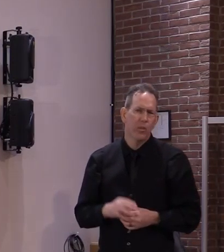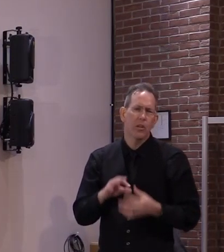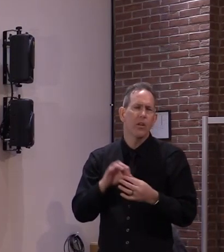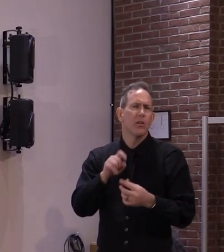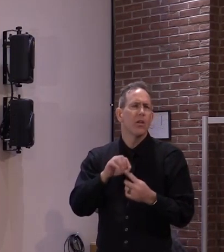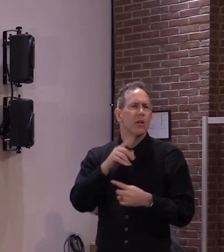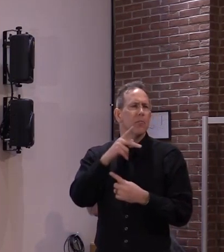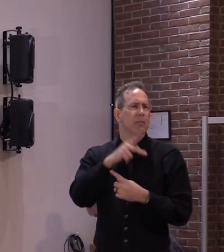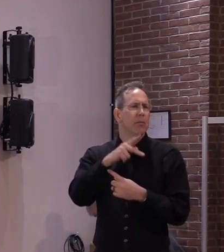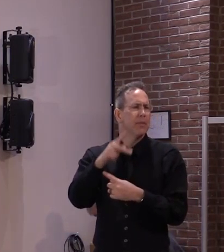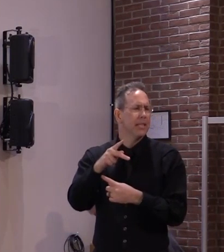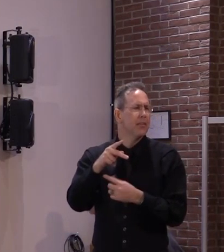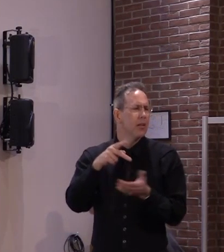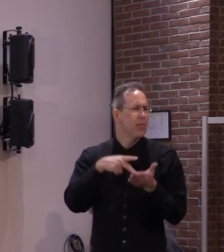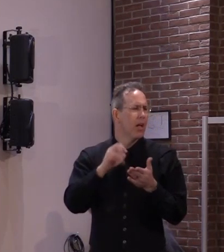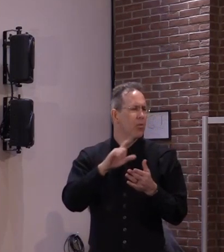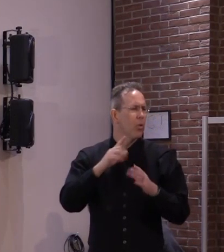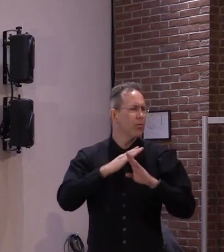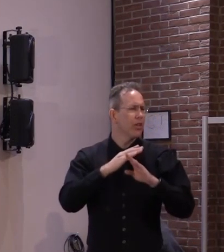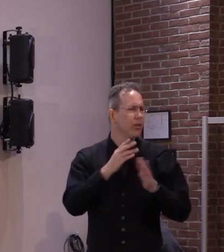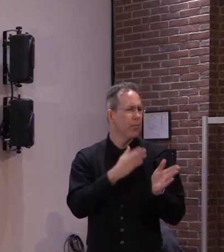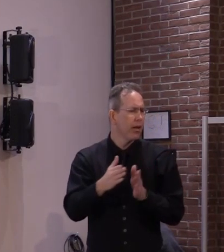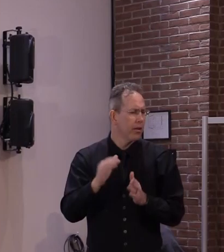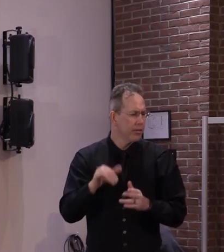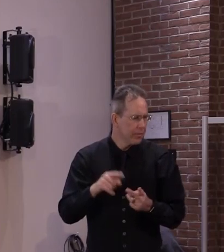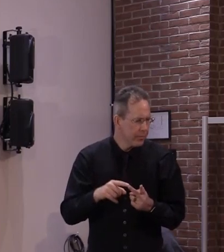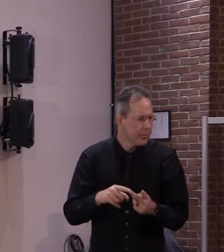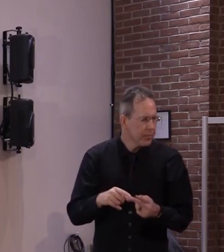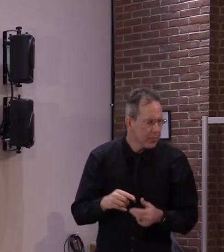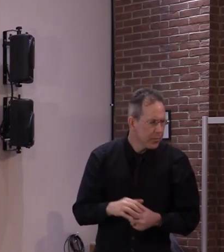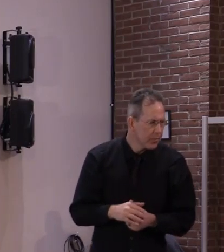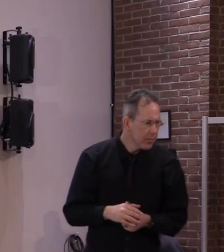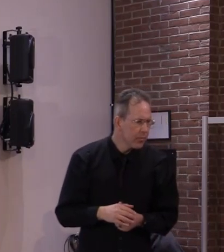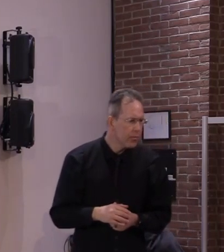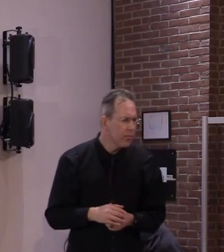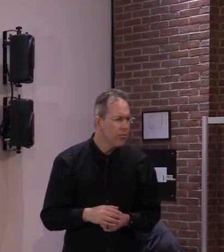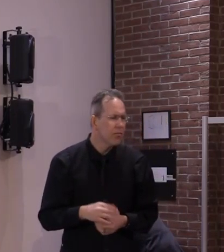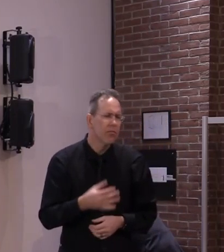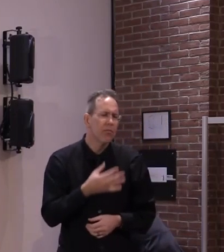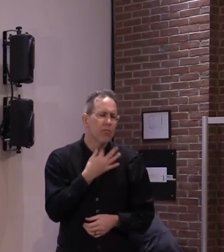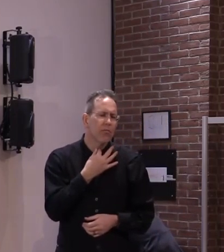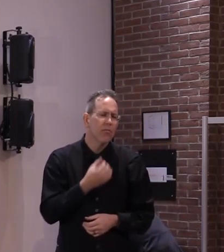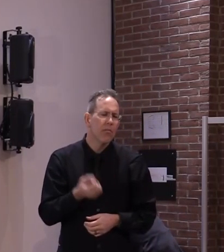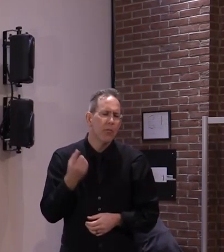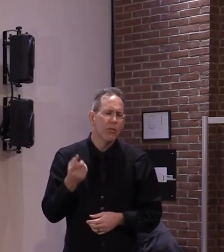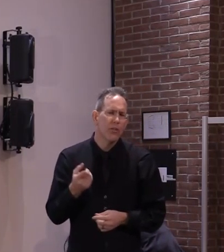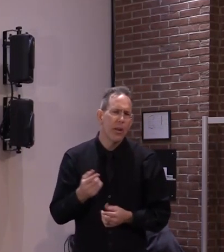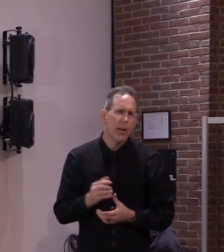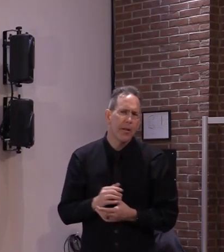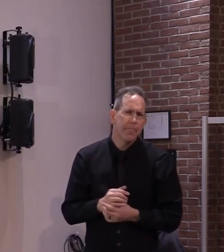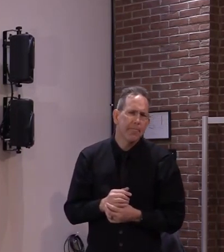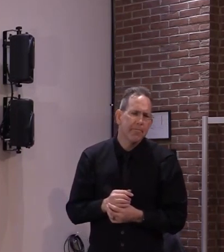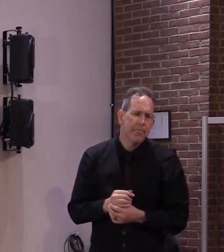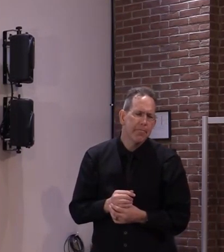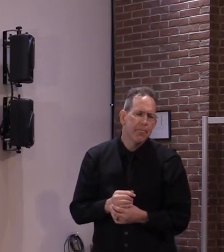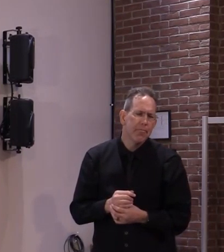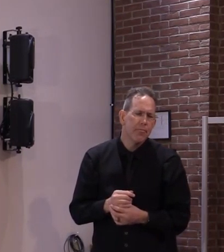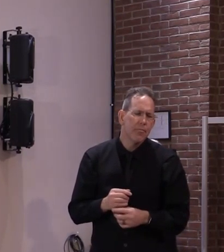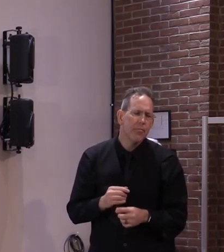many companies have taken advantage of the latest program and how much money is involved, and maybe Commissioner Pichek